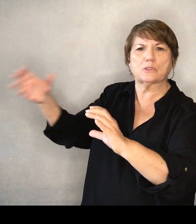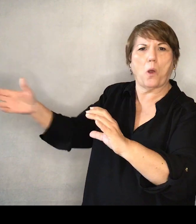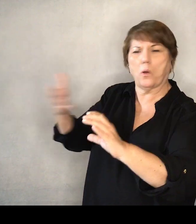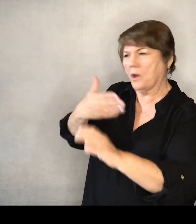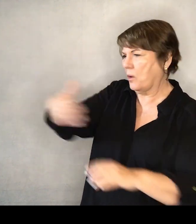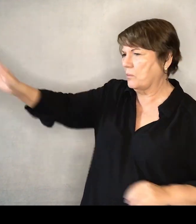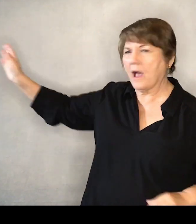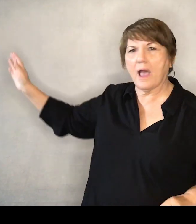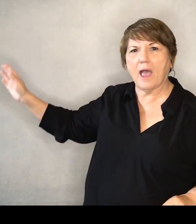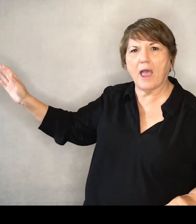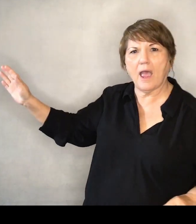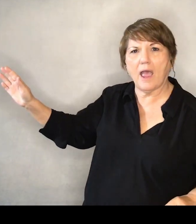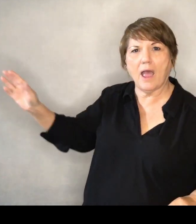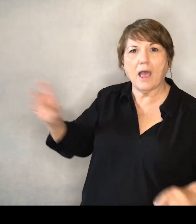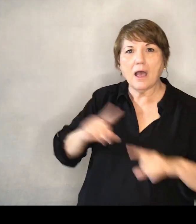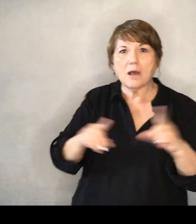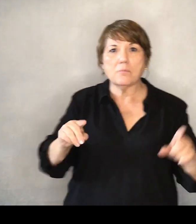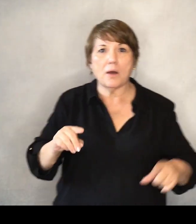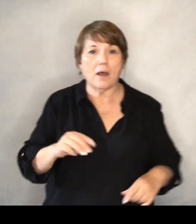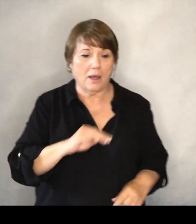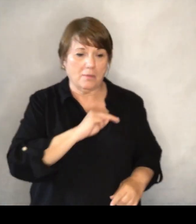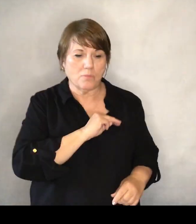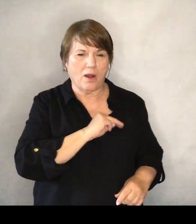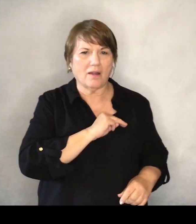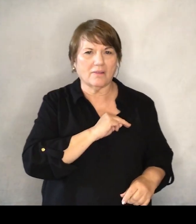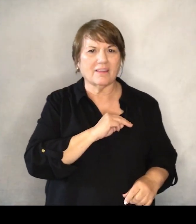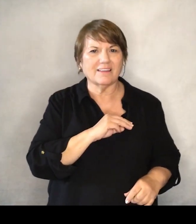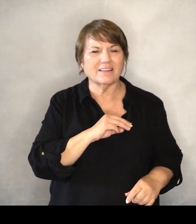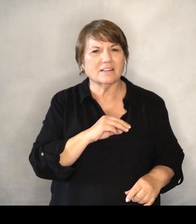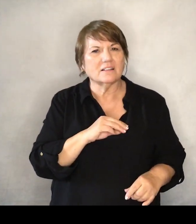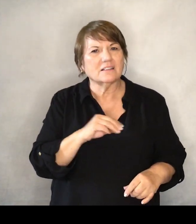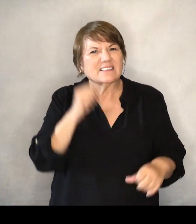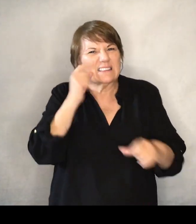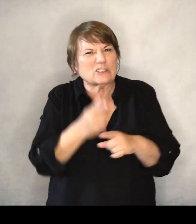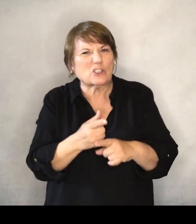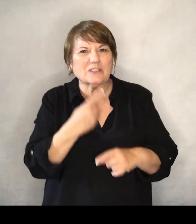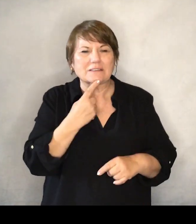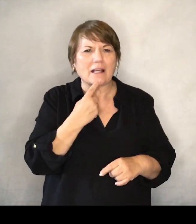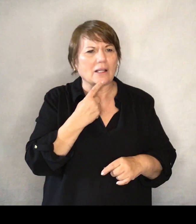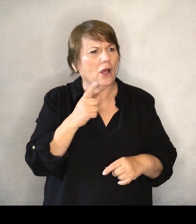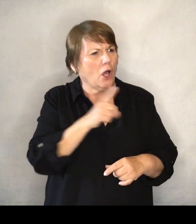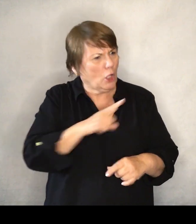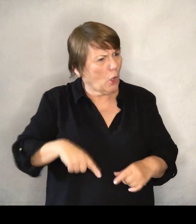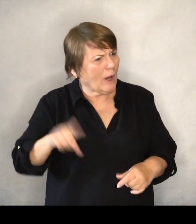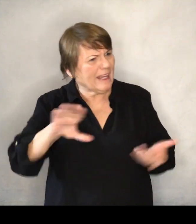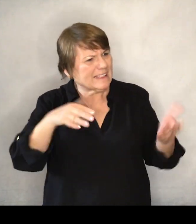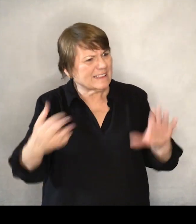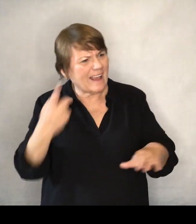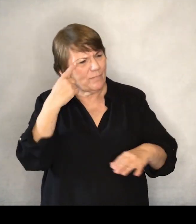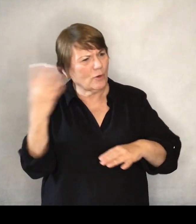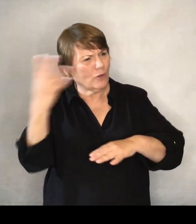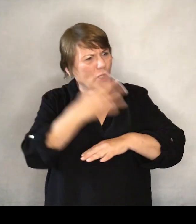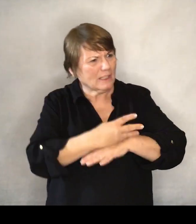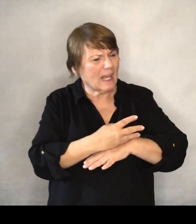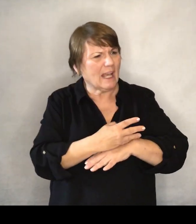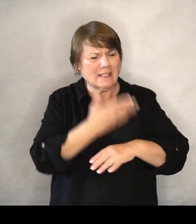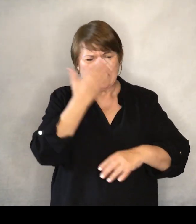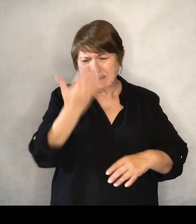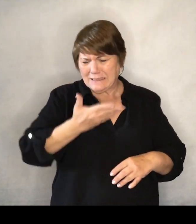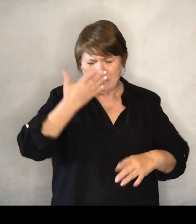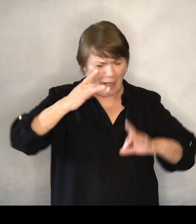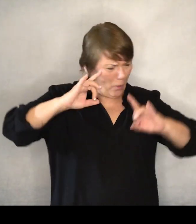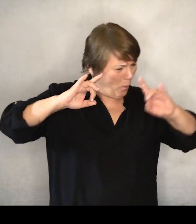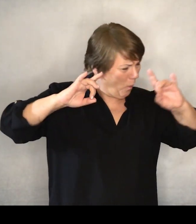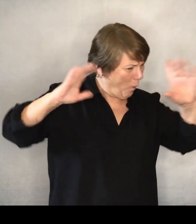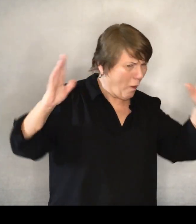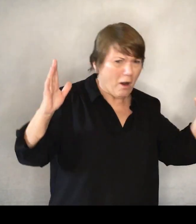them. But Martha, the dead man's sister, protested, "Lord, he has been dead for 4 days. The smell will